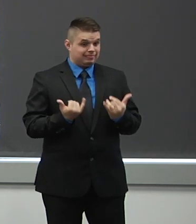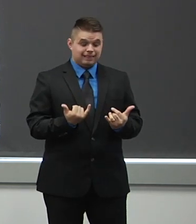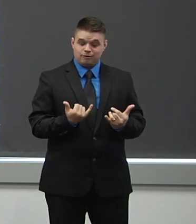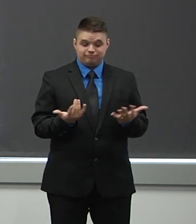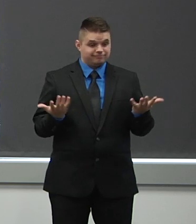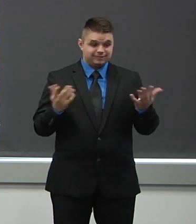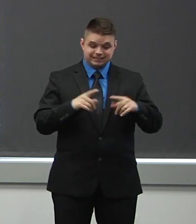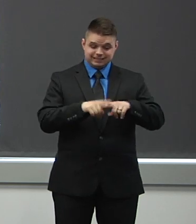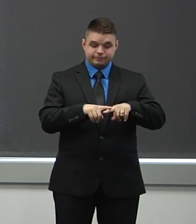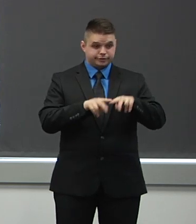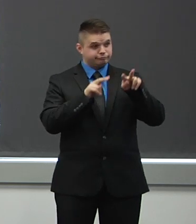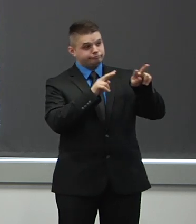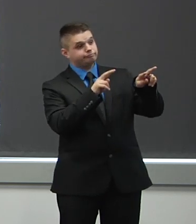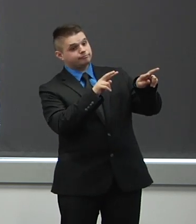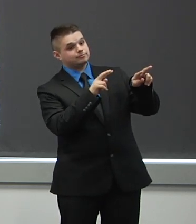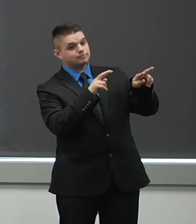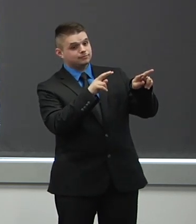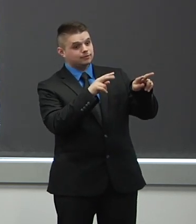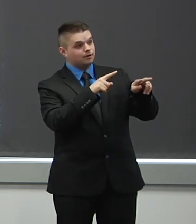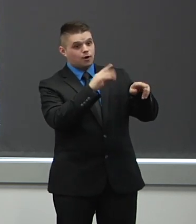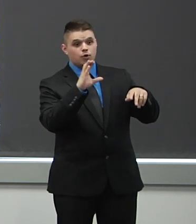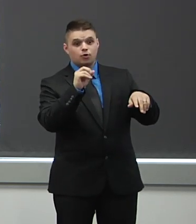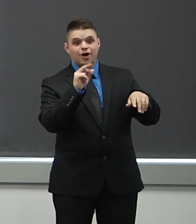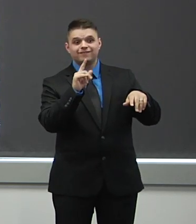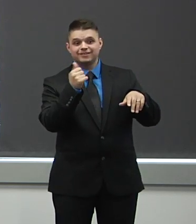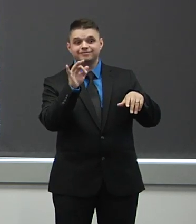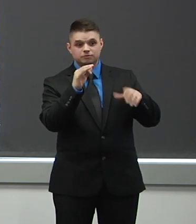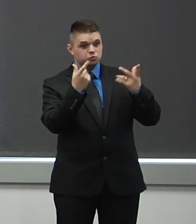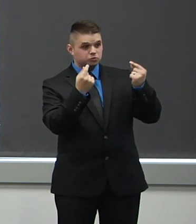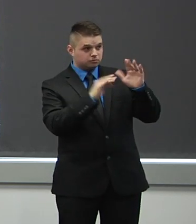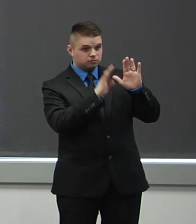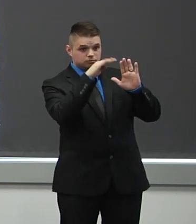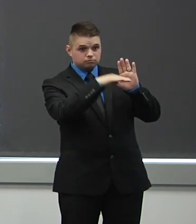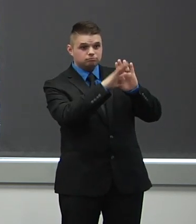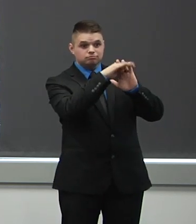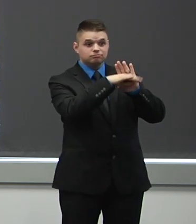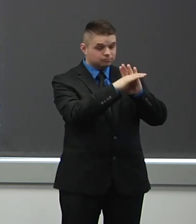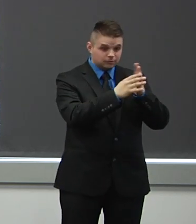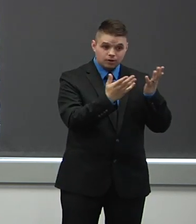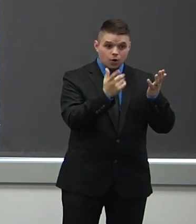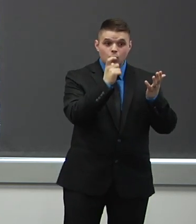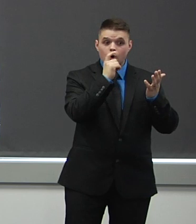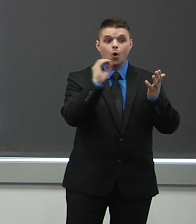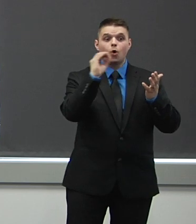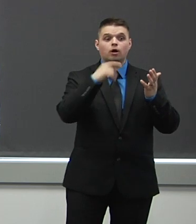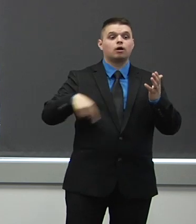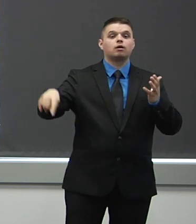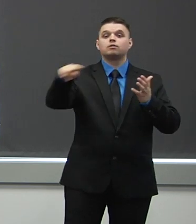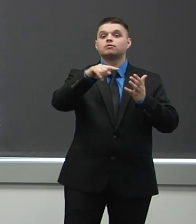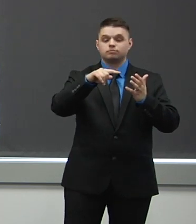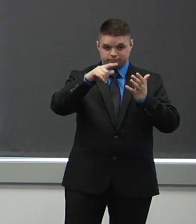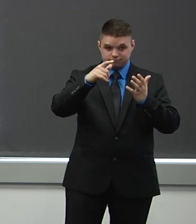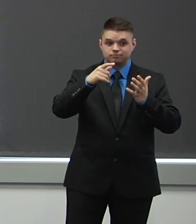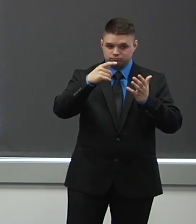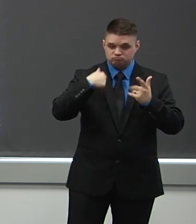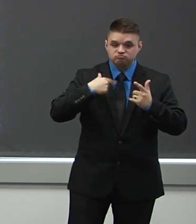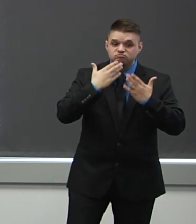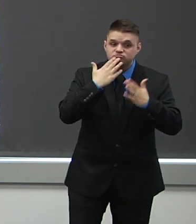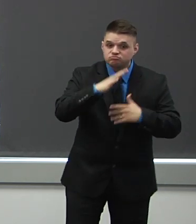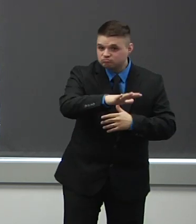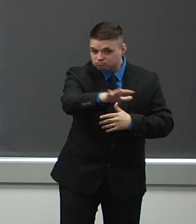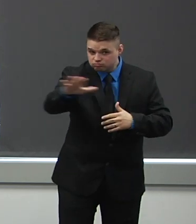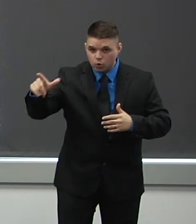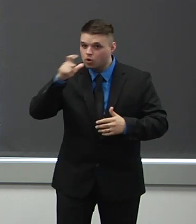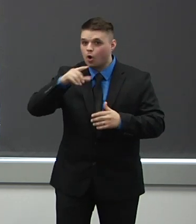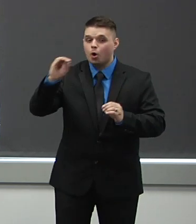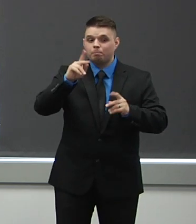and the modeling. What I want to say to Oregonians is that I am incredibly grateful for the sacrifices